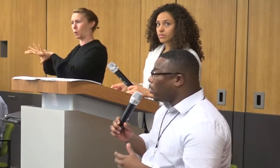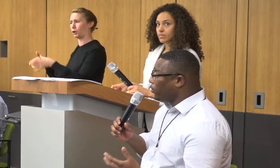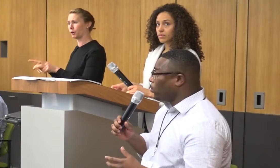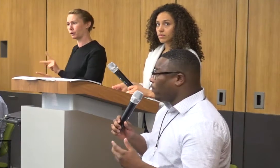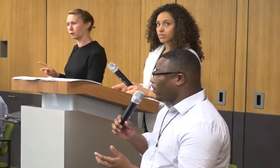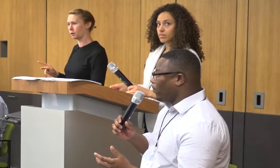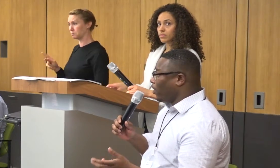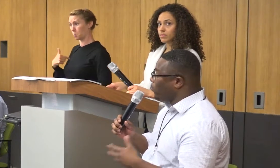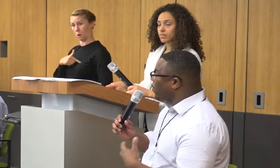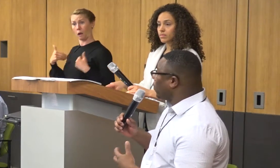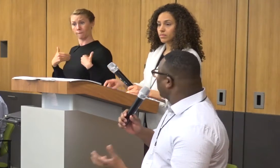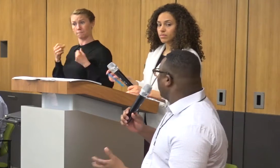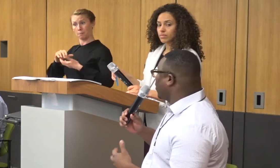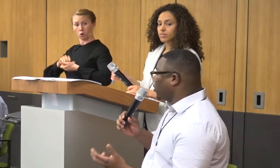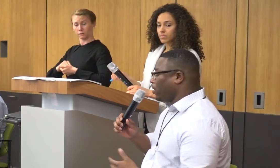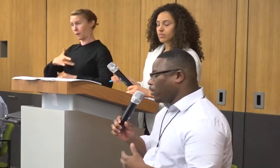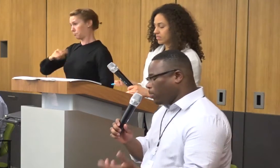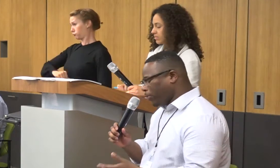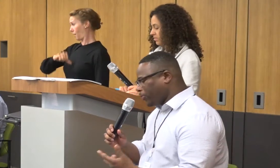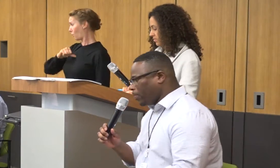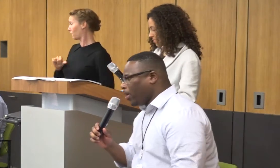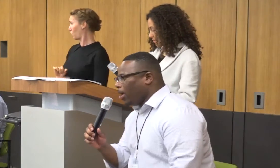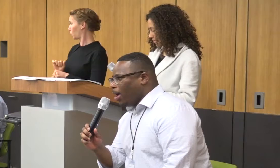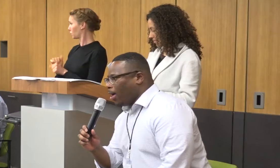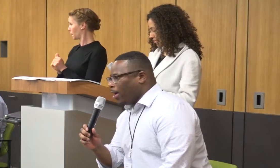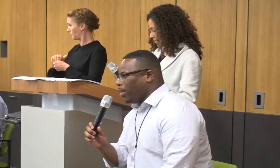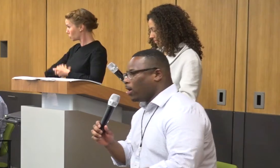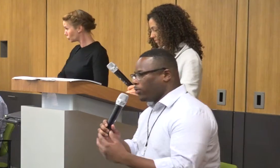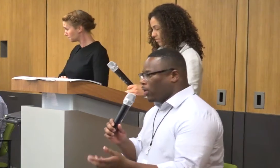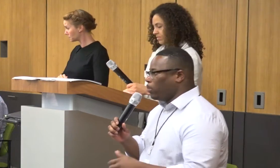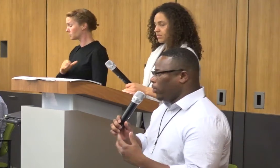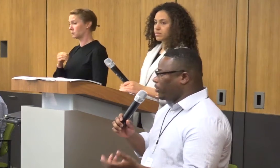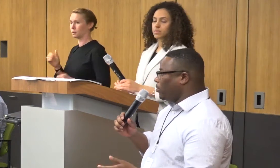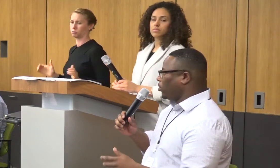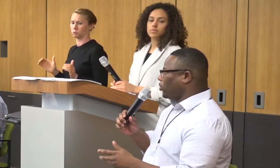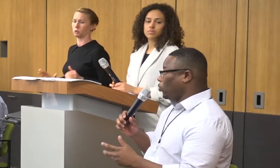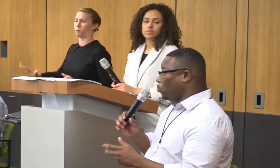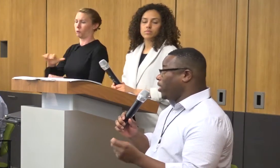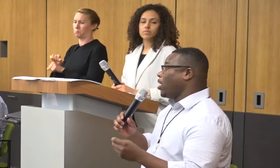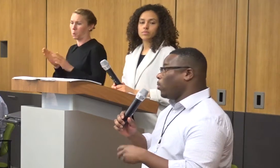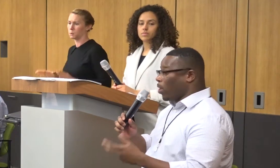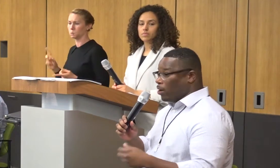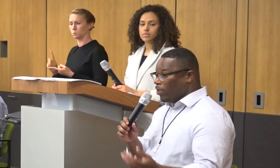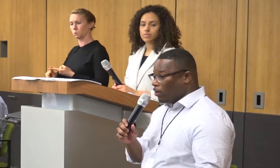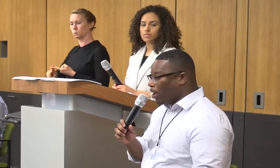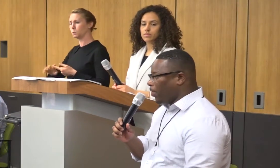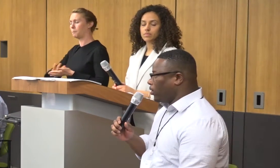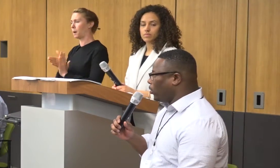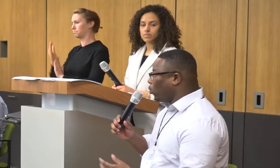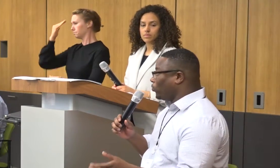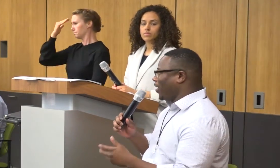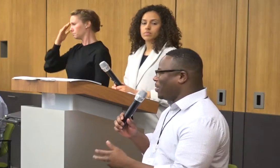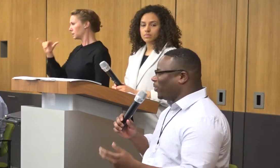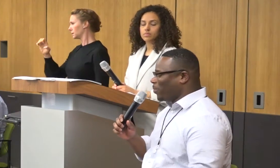certainly have partners who are very, very proud of the work that we've done together in partnership, and encourages their employees to become aware of Year Up